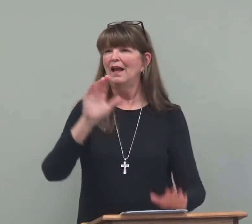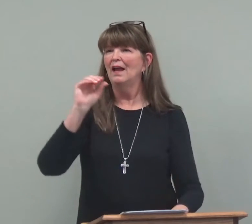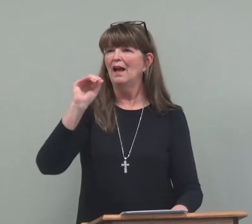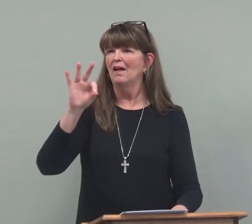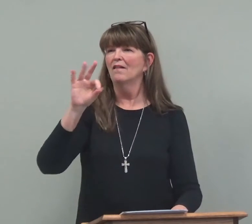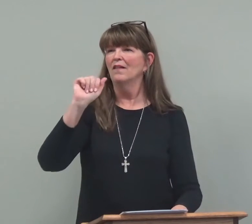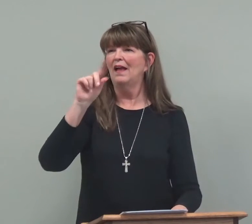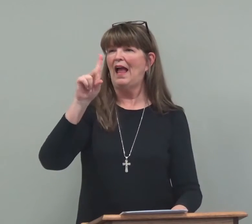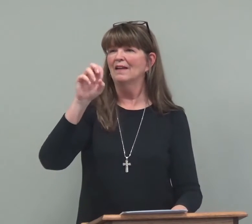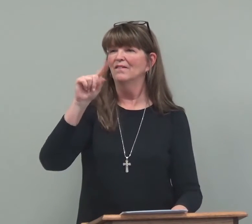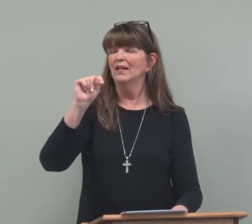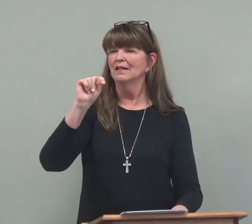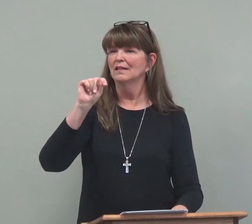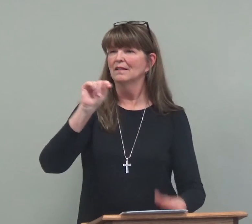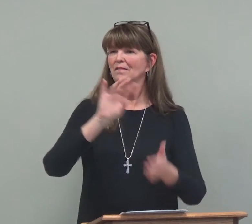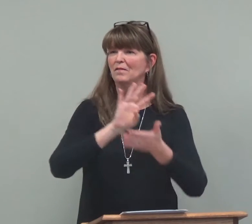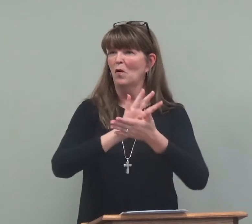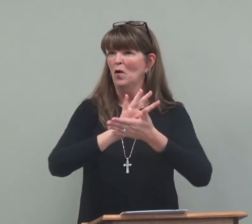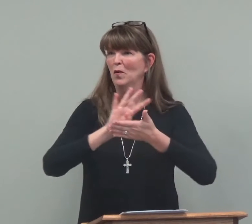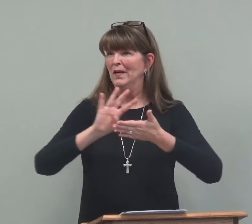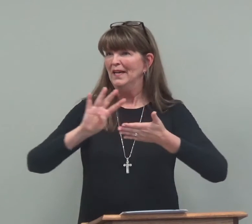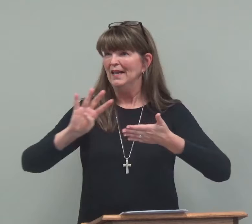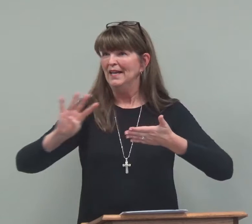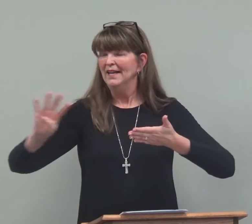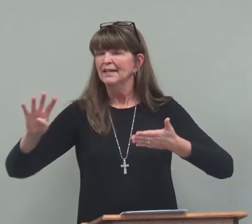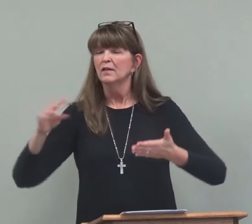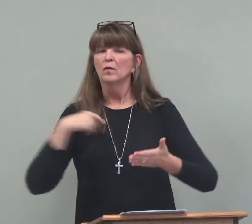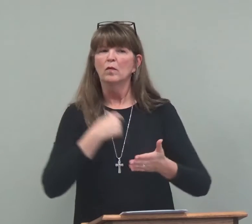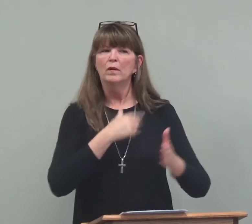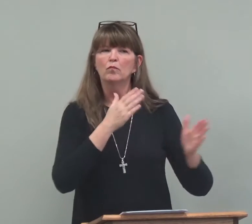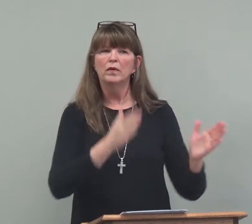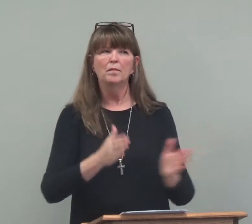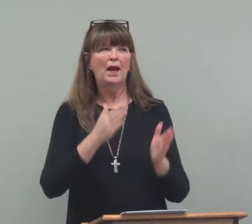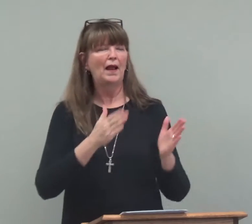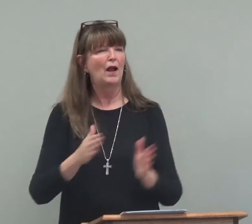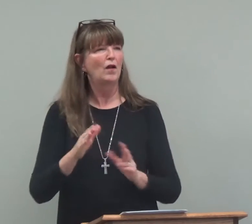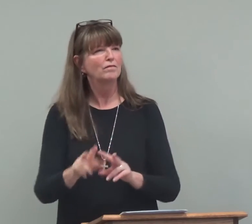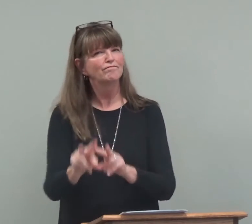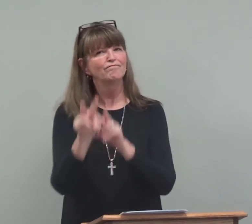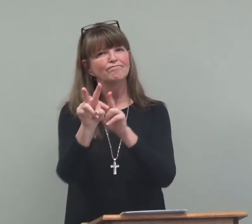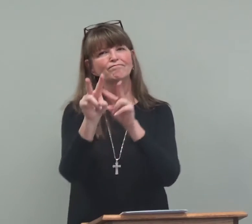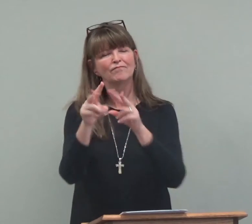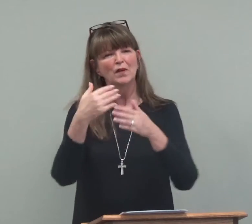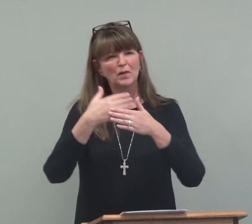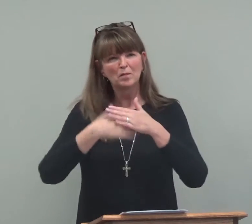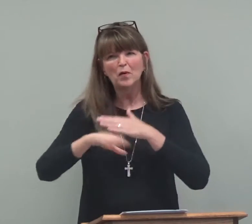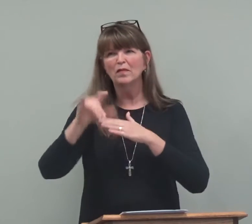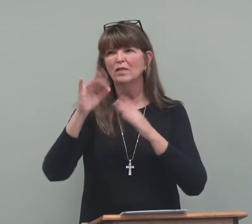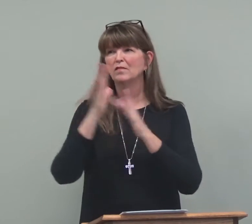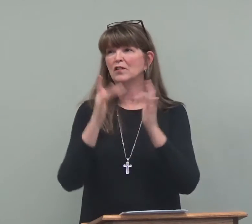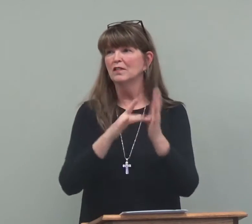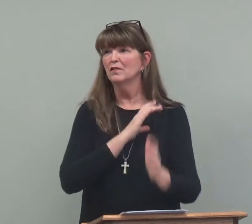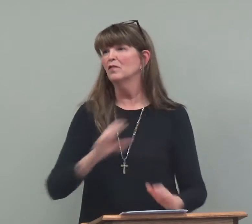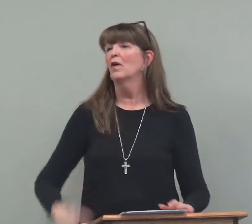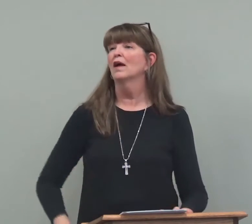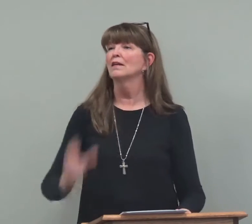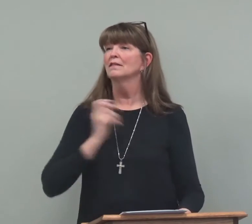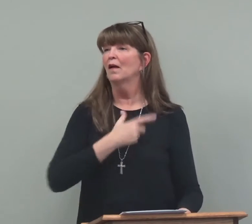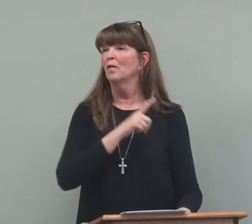This is the first Sunday of Advent, the 4 weeks of Advent where we prepare and look forward to the birth of Jesus